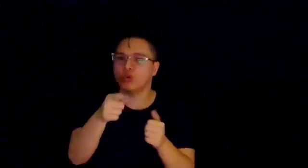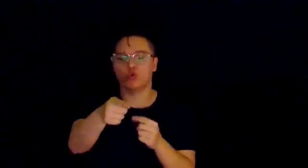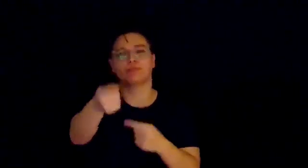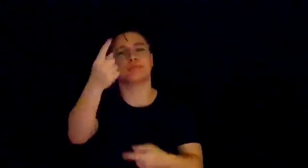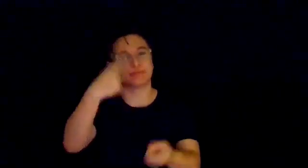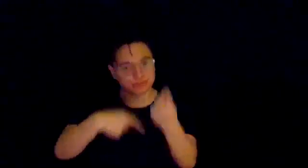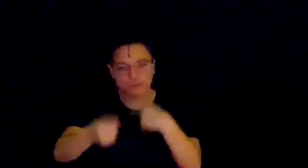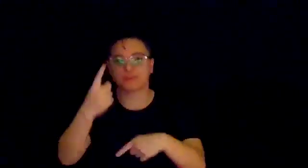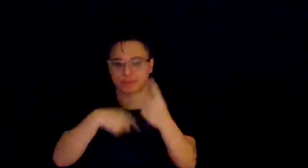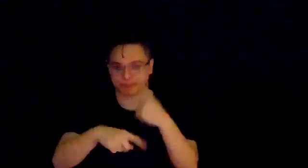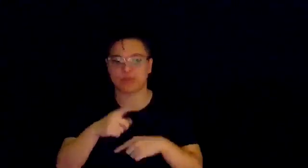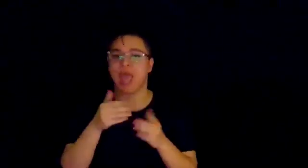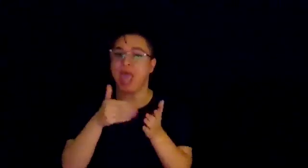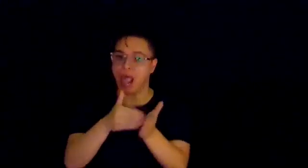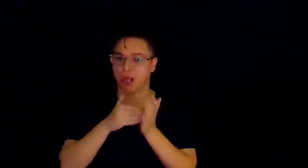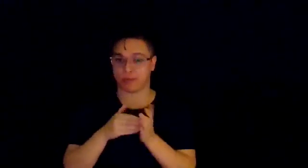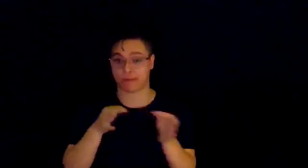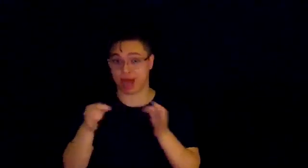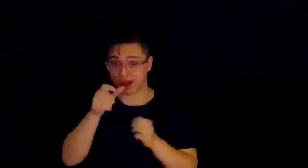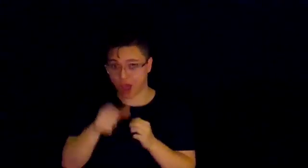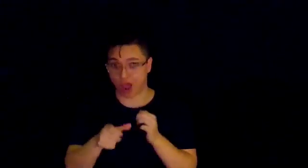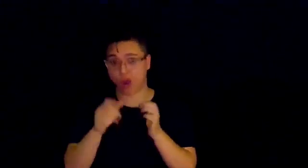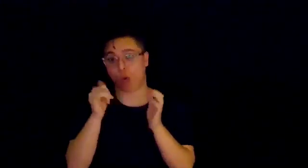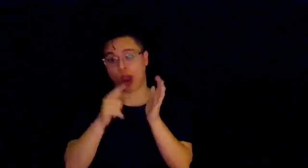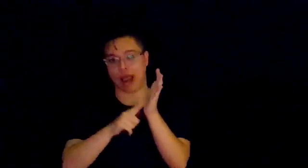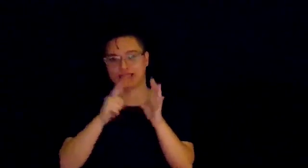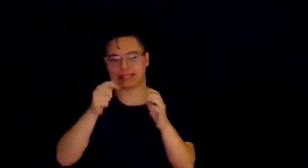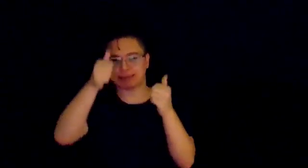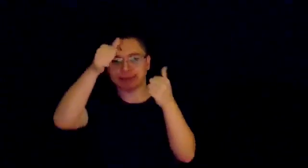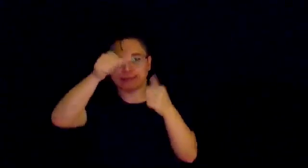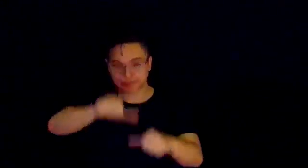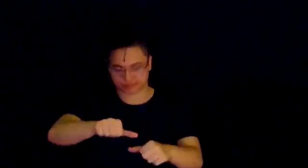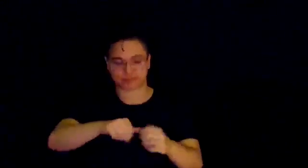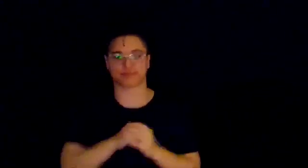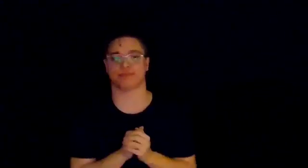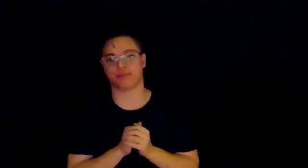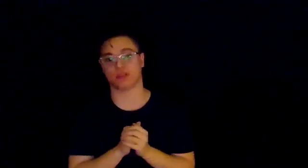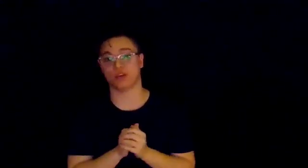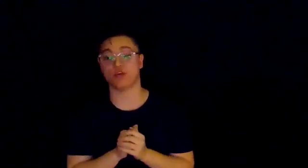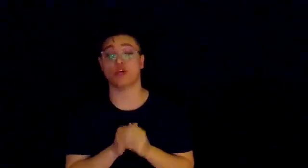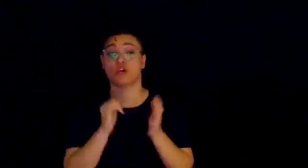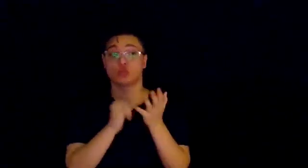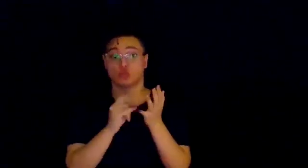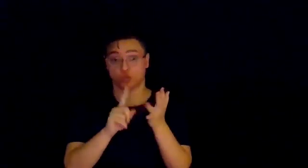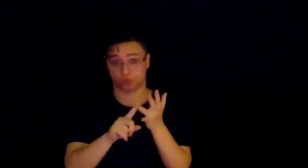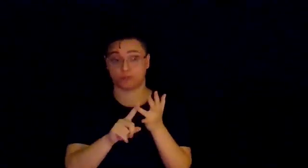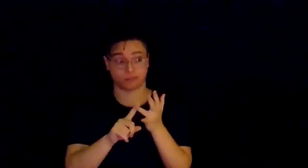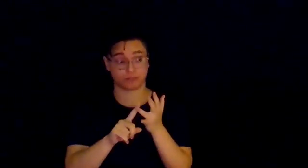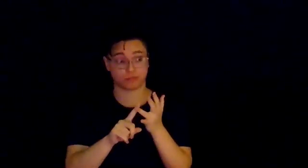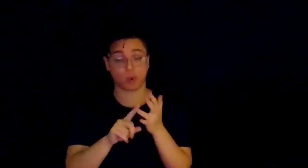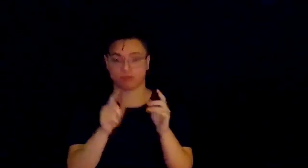Do they know about your deafblindness? They might have a general understanding, but do they know about yours? No.